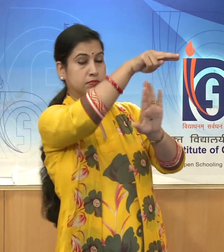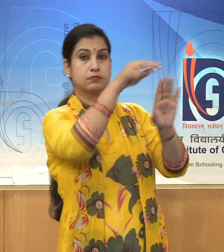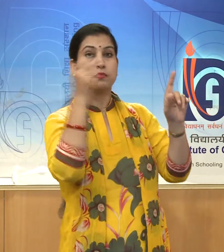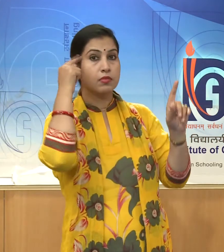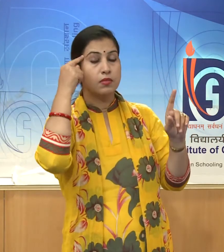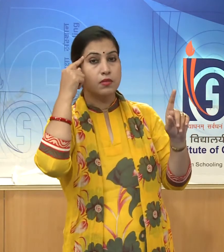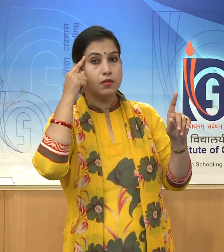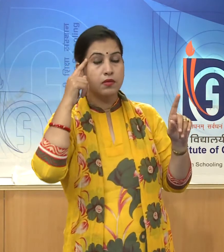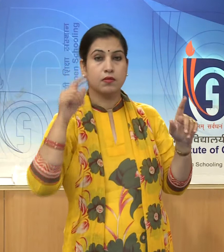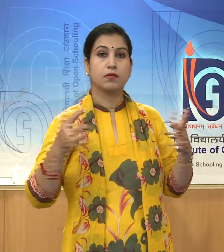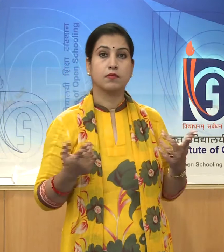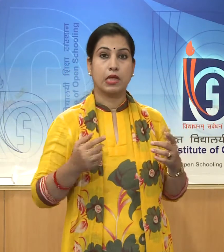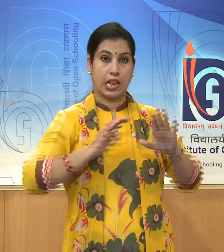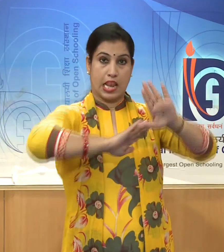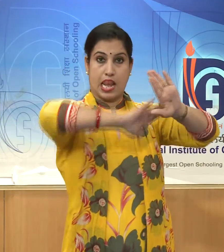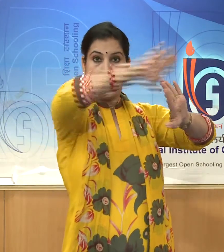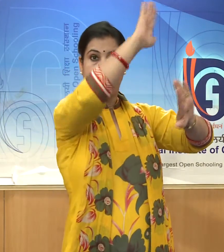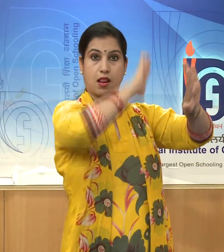transparencies between layers.